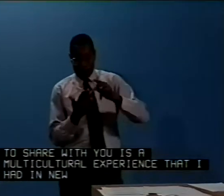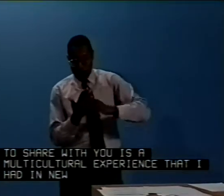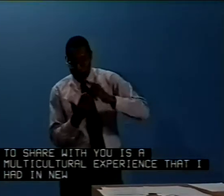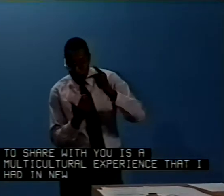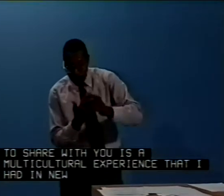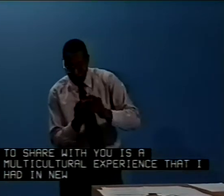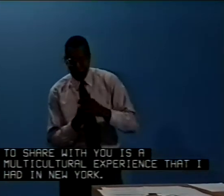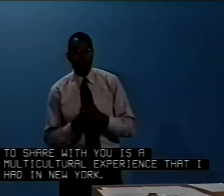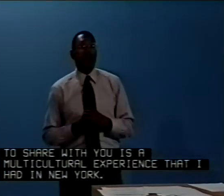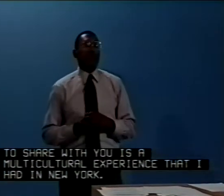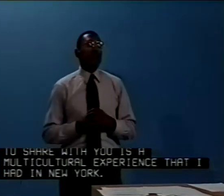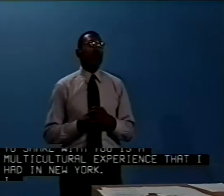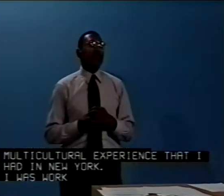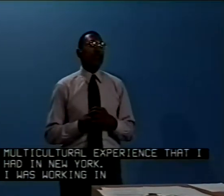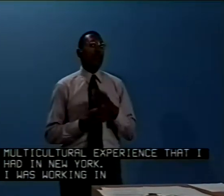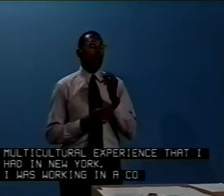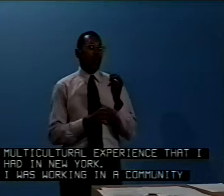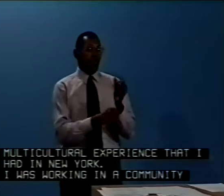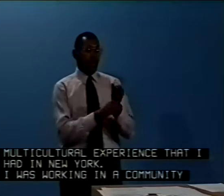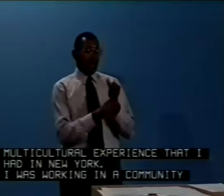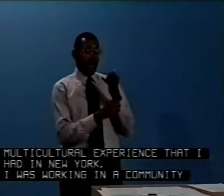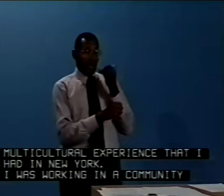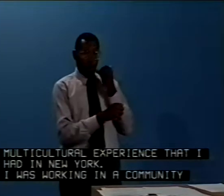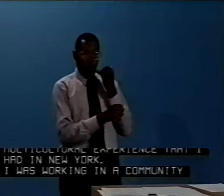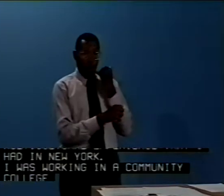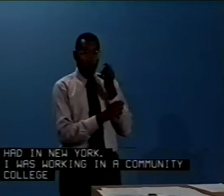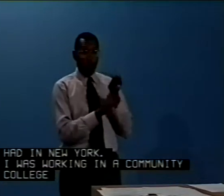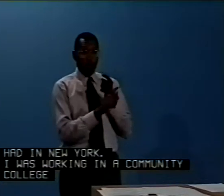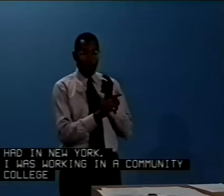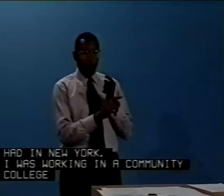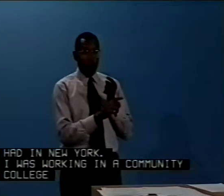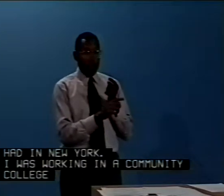community college program. We received a call